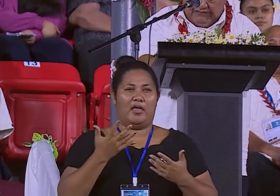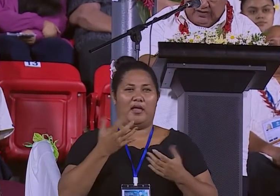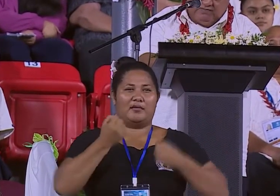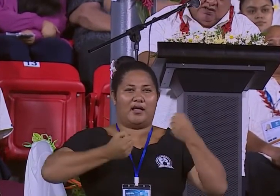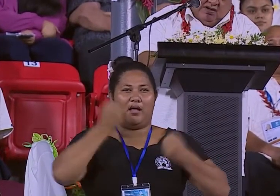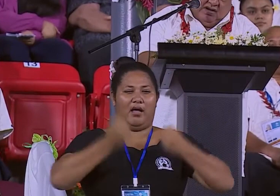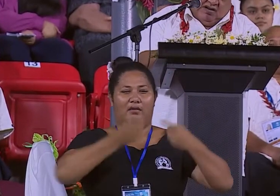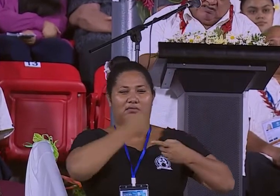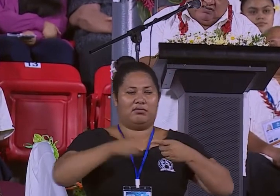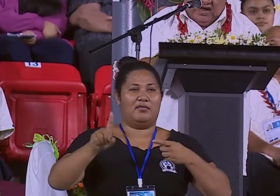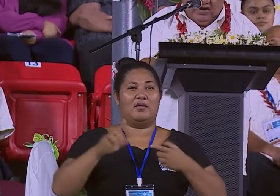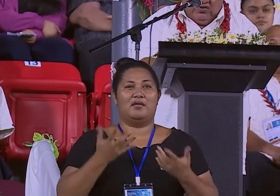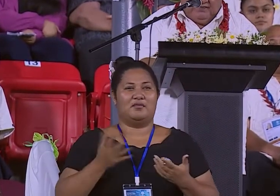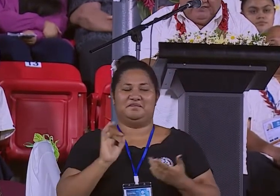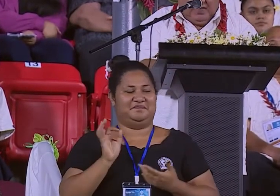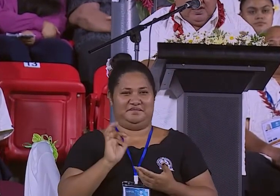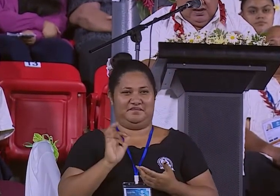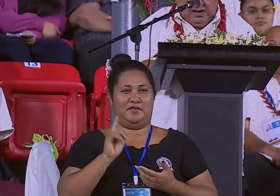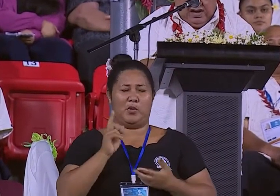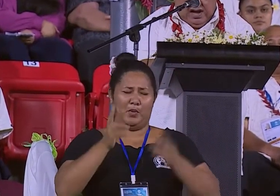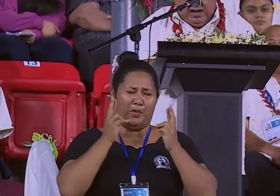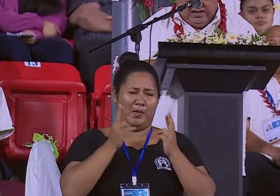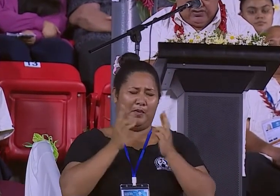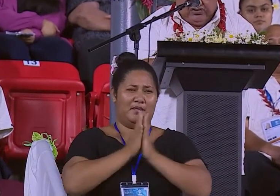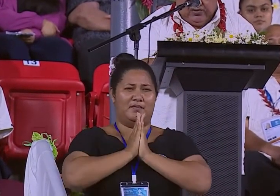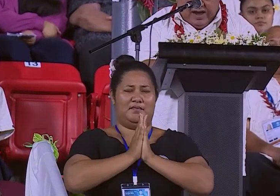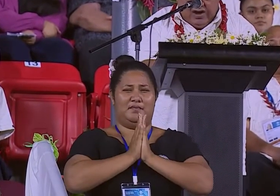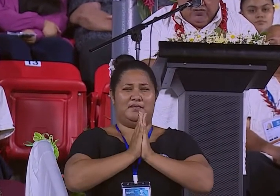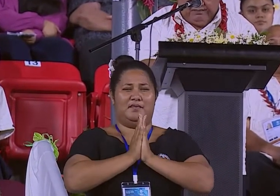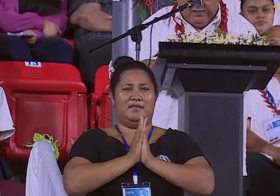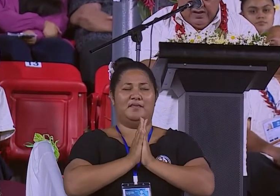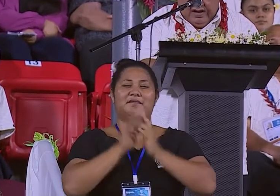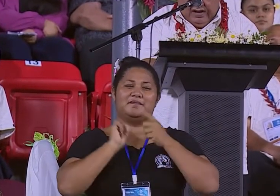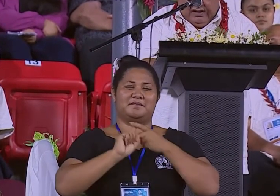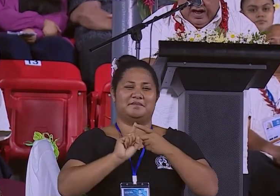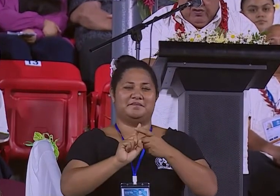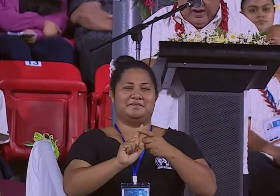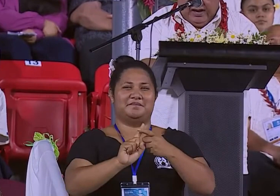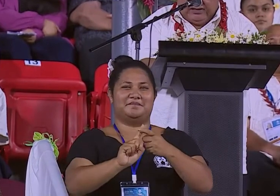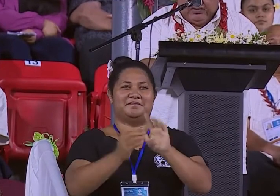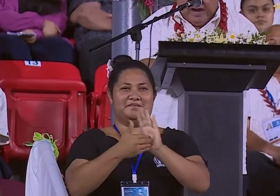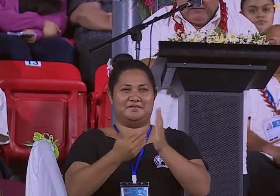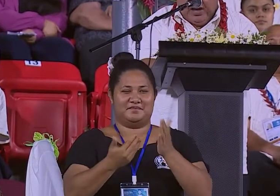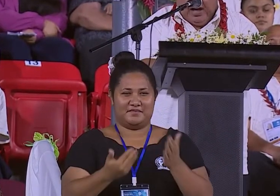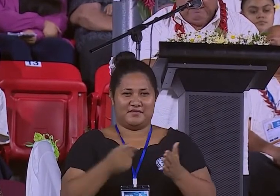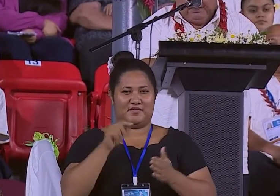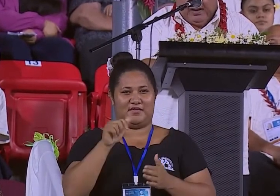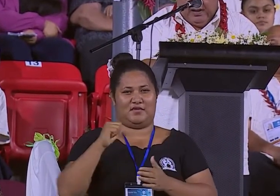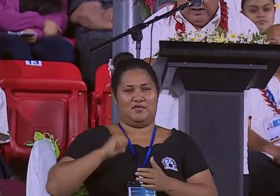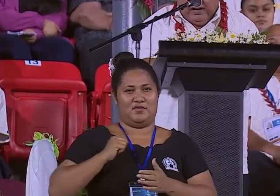tavale afi. O le te talo ia tū mau nei winga tau sa